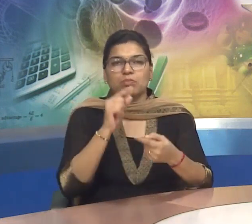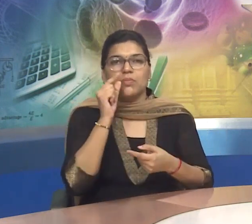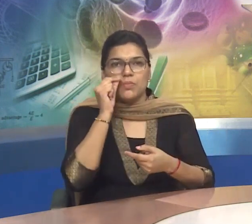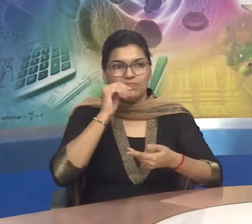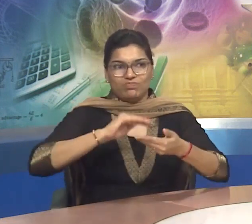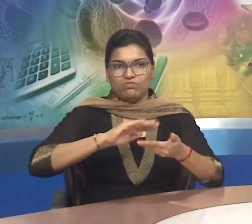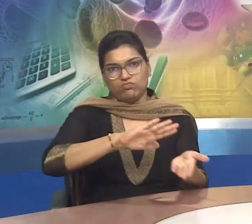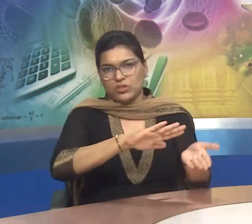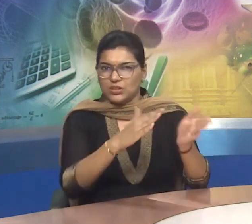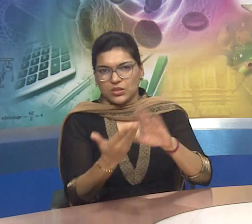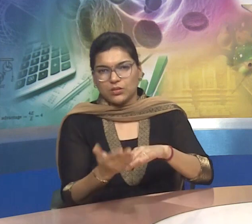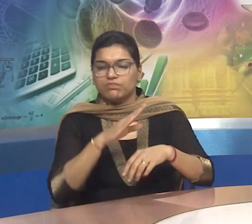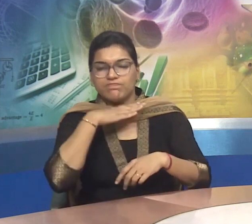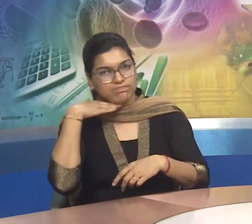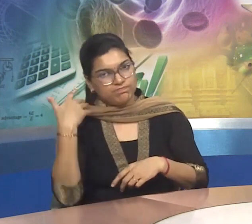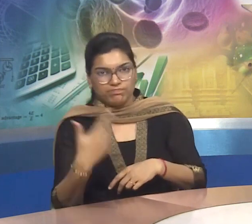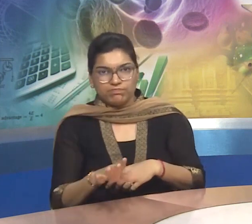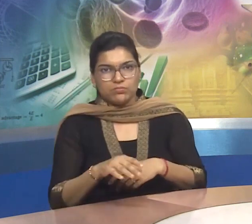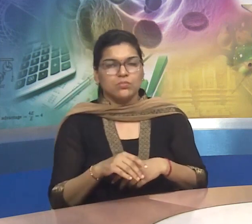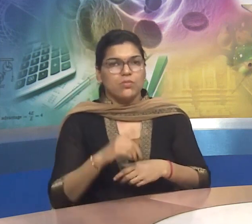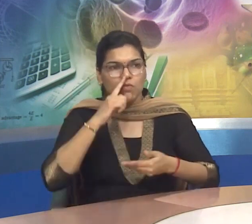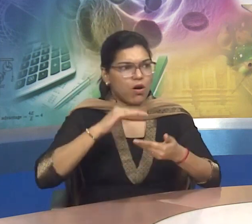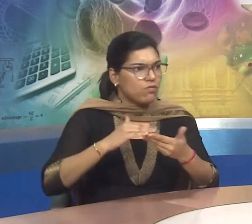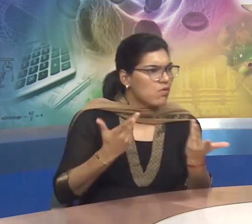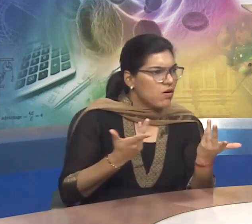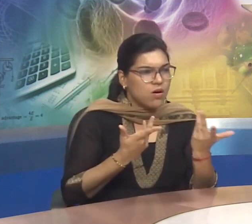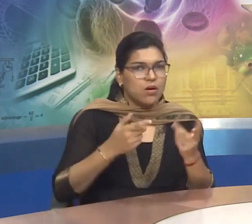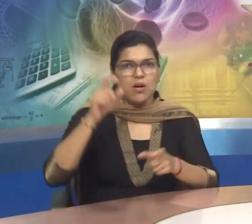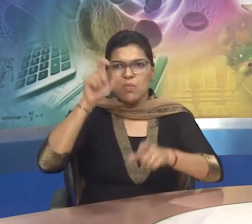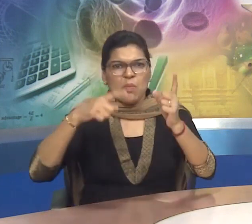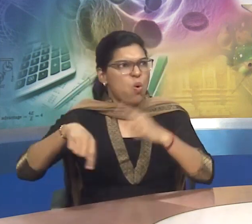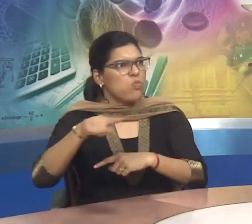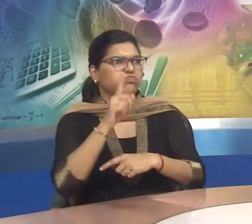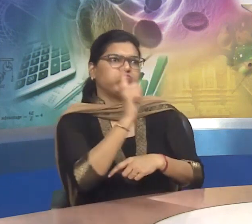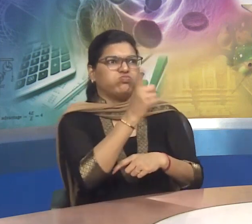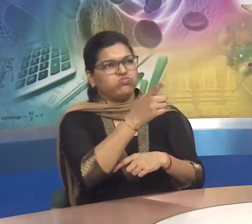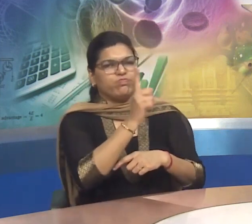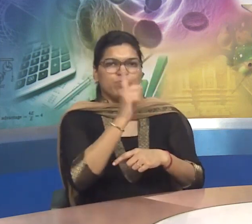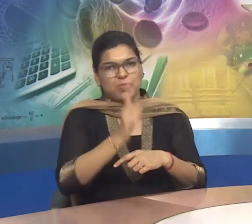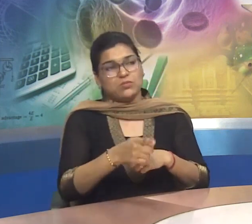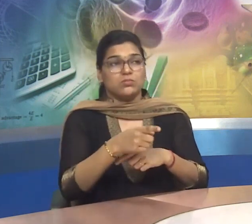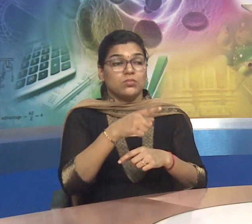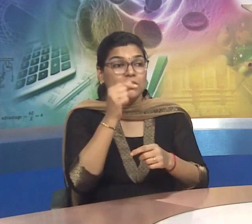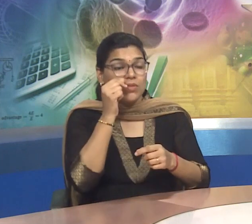or any custom officially. For example, long time ago there was a tradition